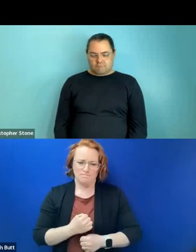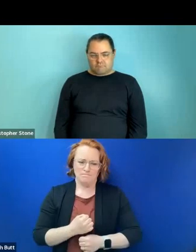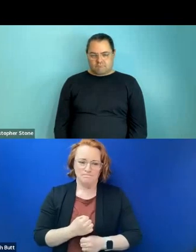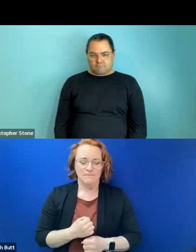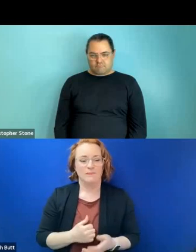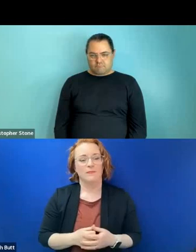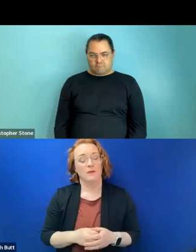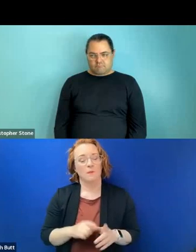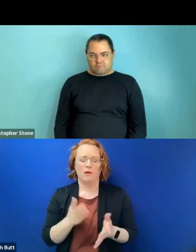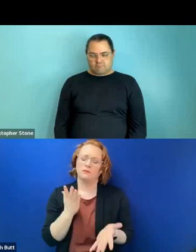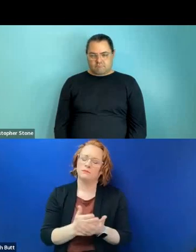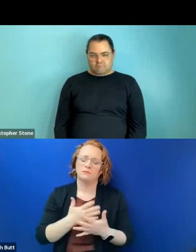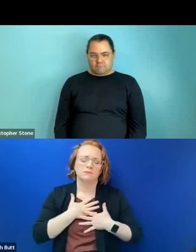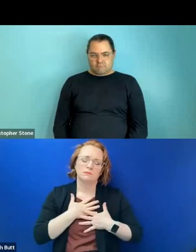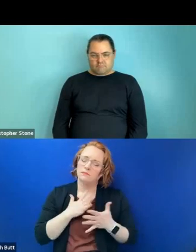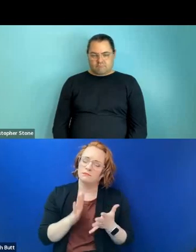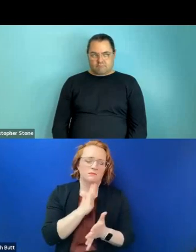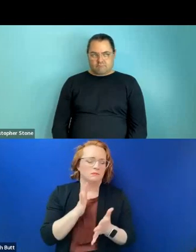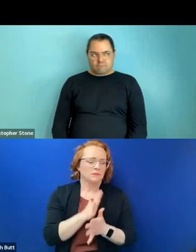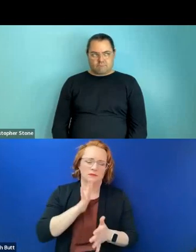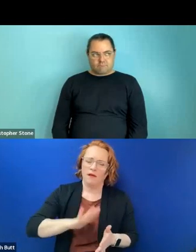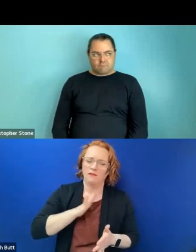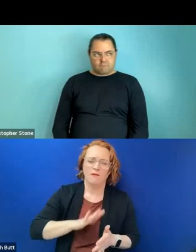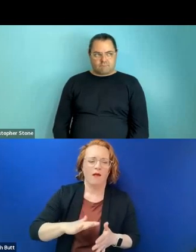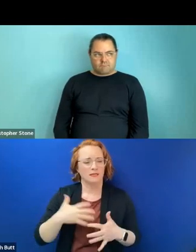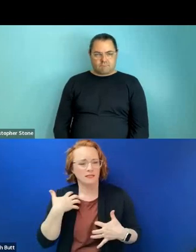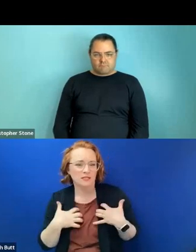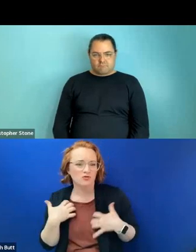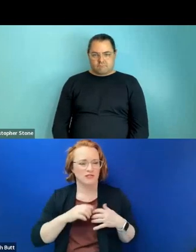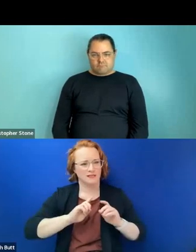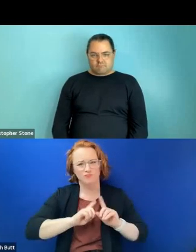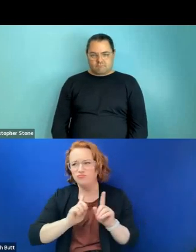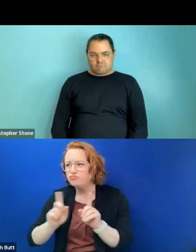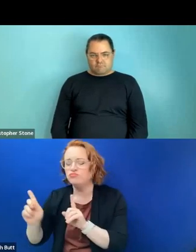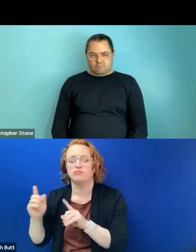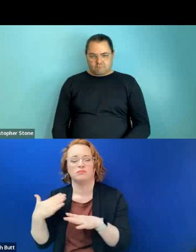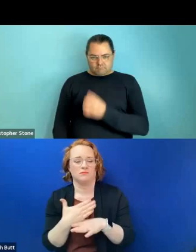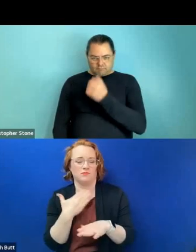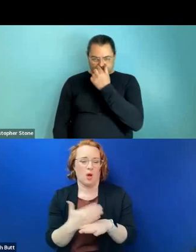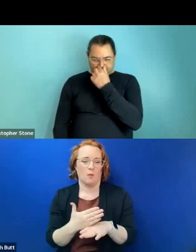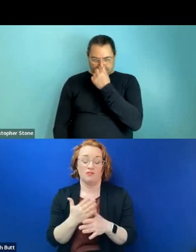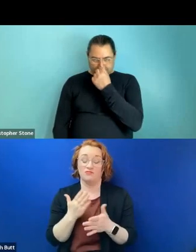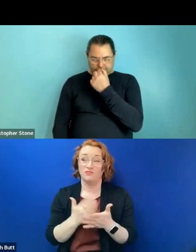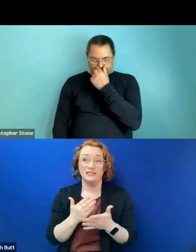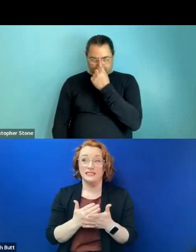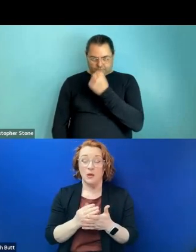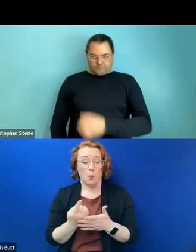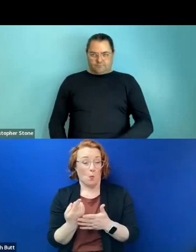But it's a very rewarding and very interesting and diverse job, I would say. It's for all kinds of